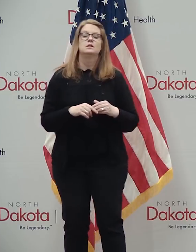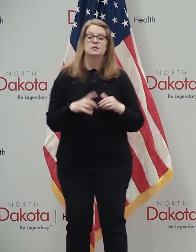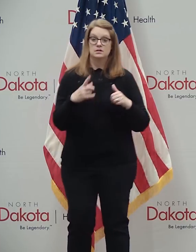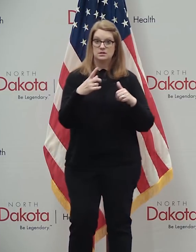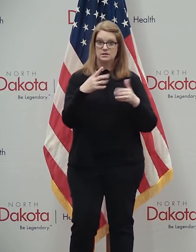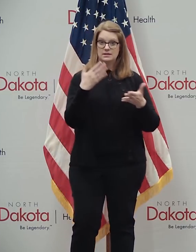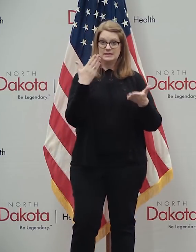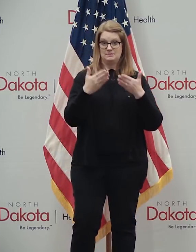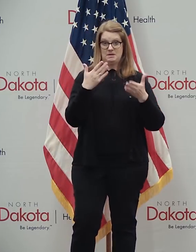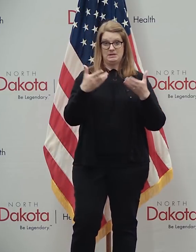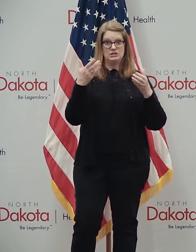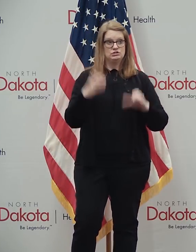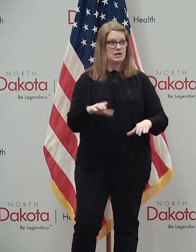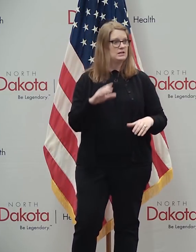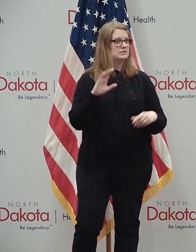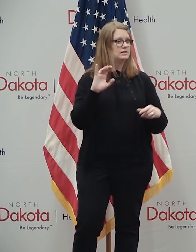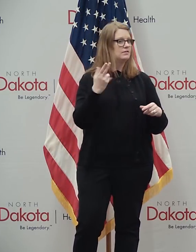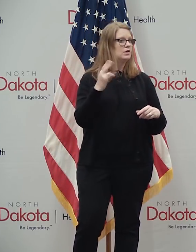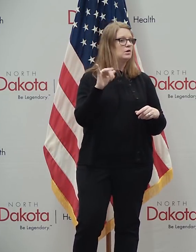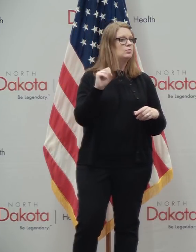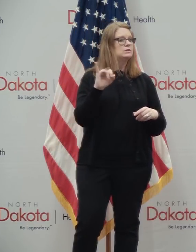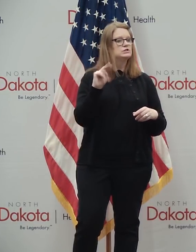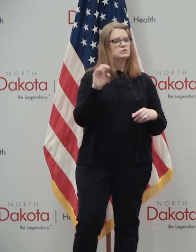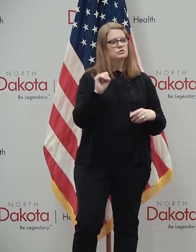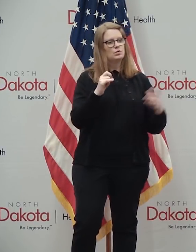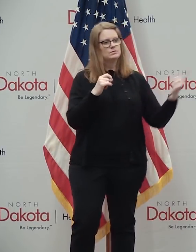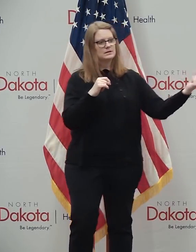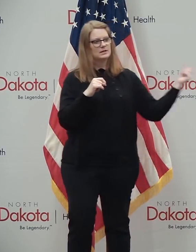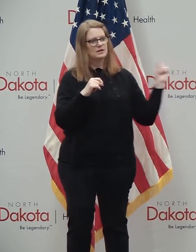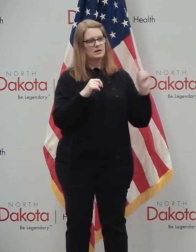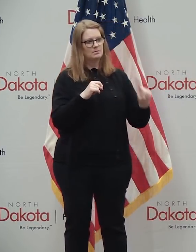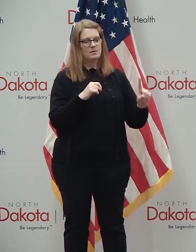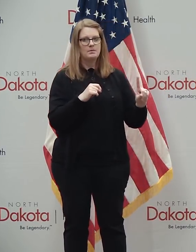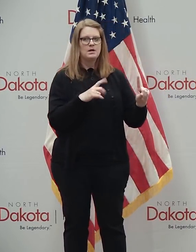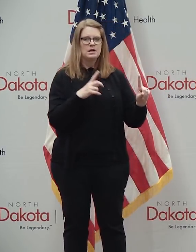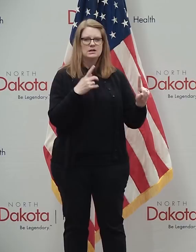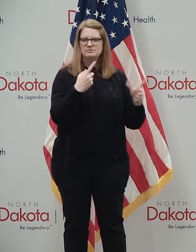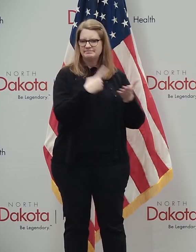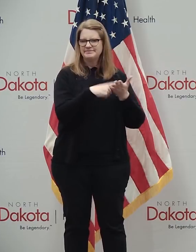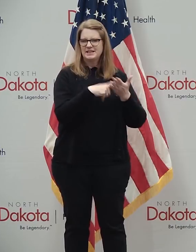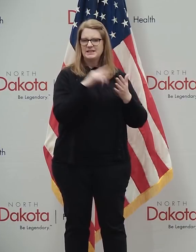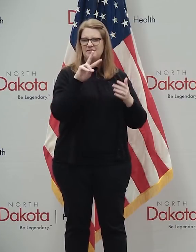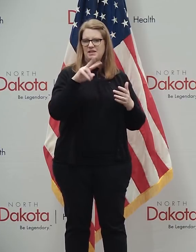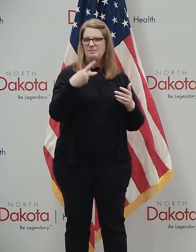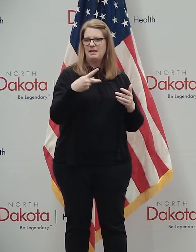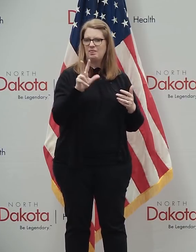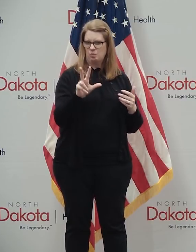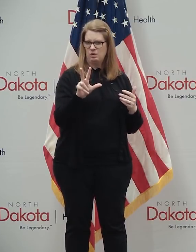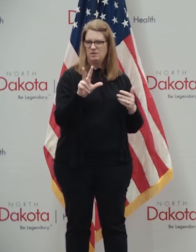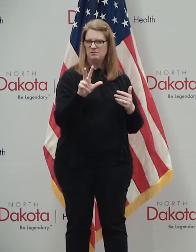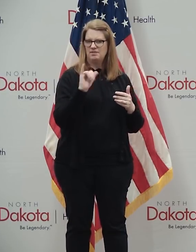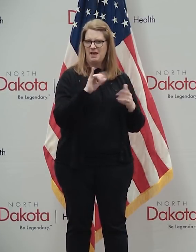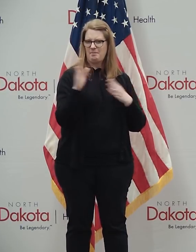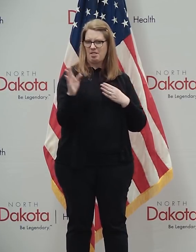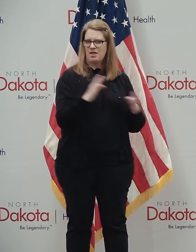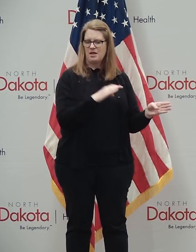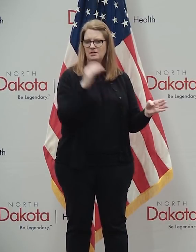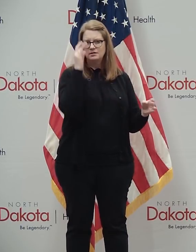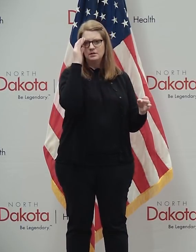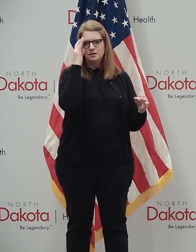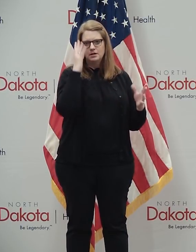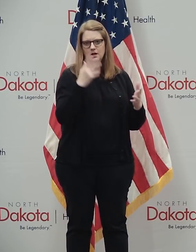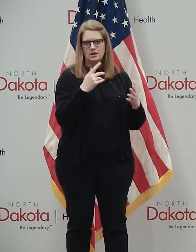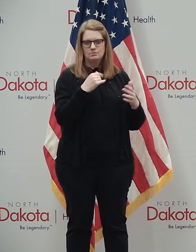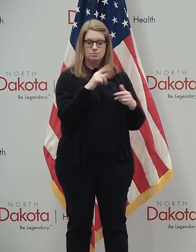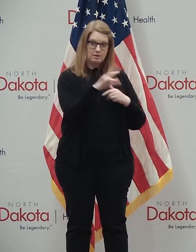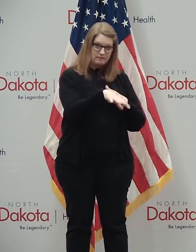this might be a chance where I'd have Chris Jones come up, but to talk about the Vulnerable Population Protection Plan as it relates to what actions we take